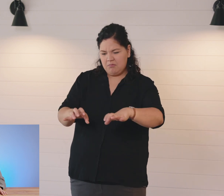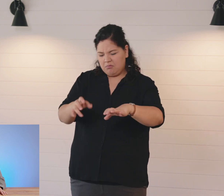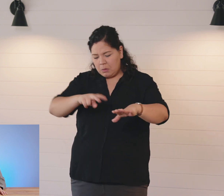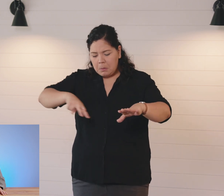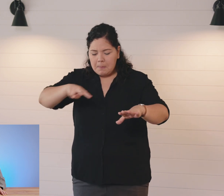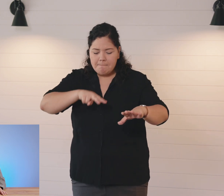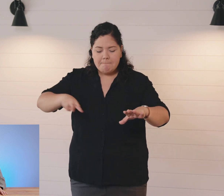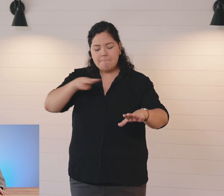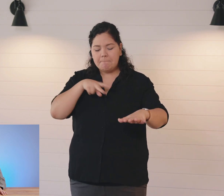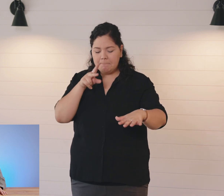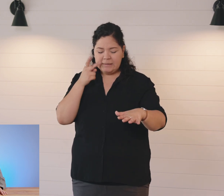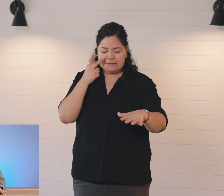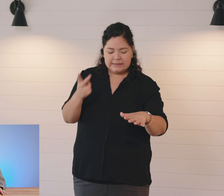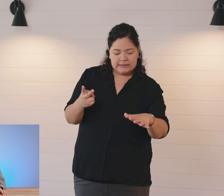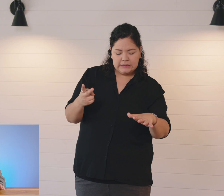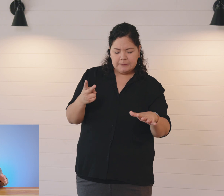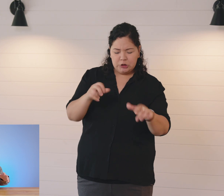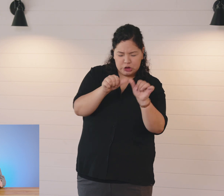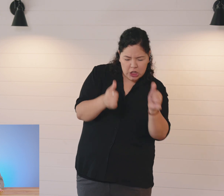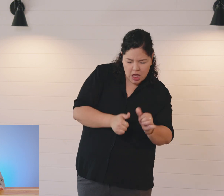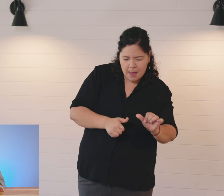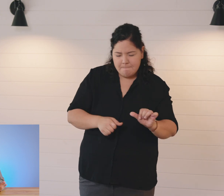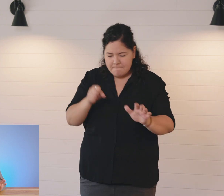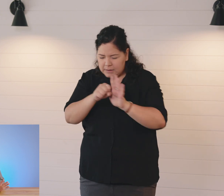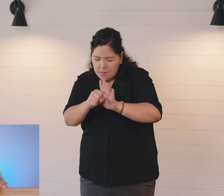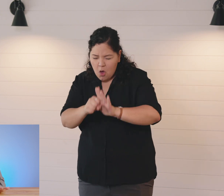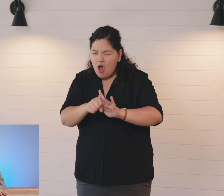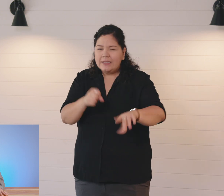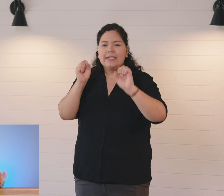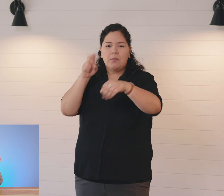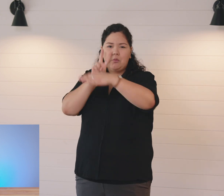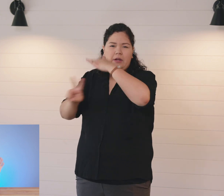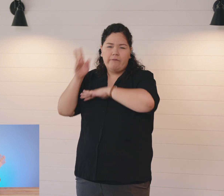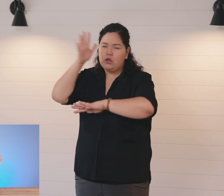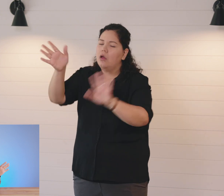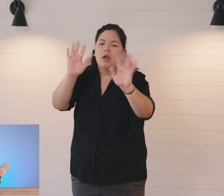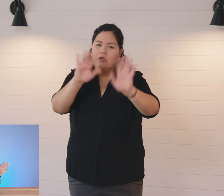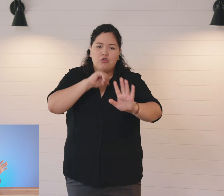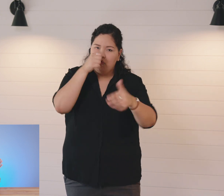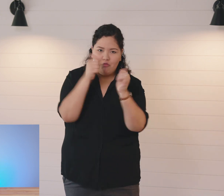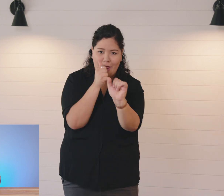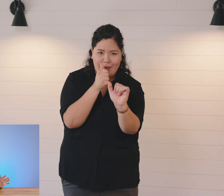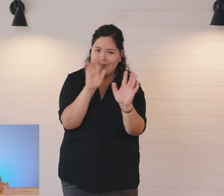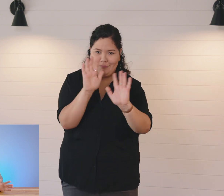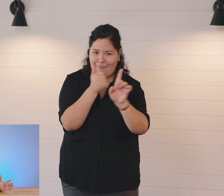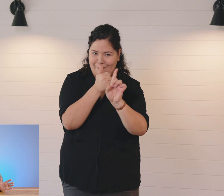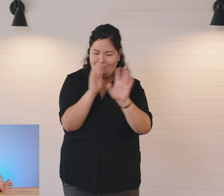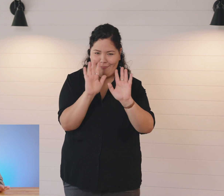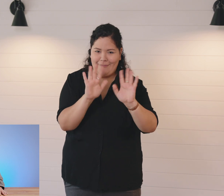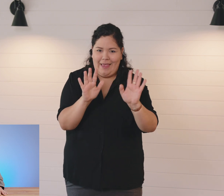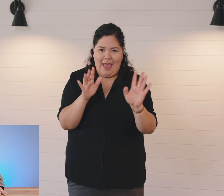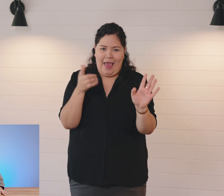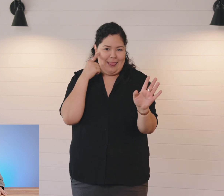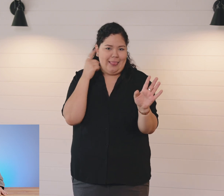and determine from the shape of those intestines what was going to happen in the future. Don't try that at home. It doesn't,